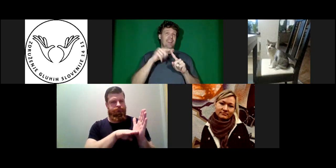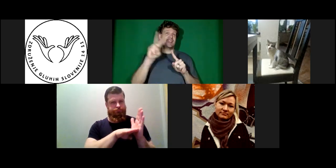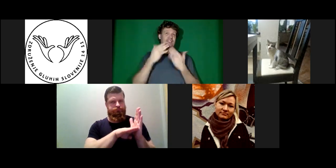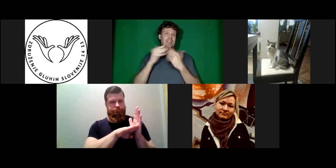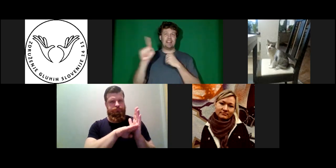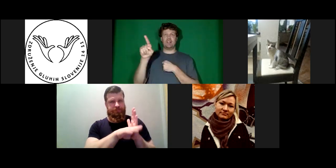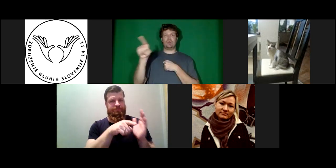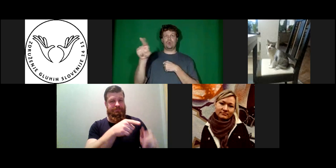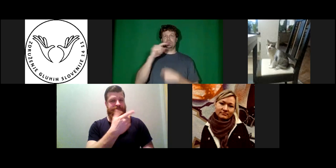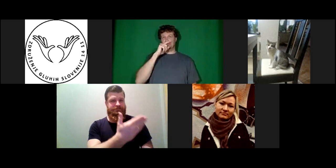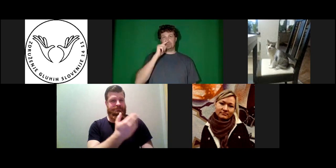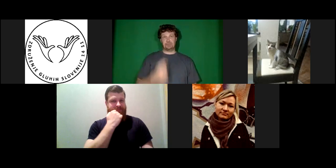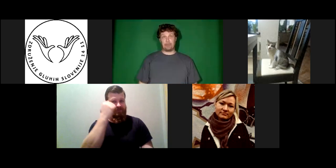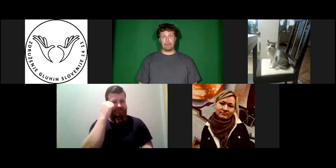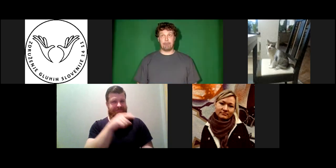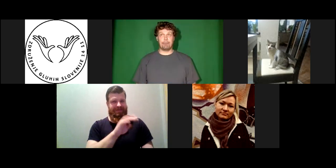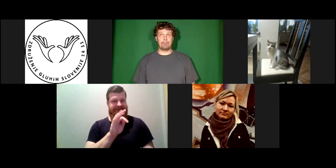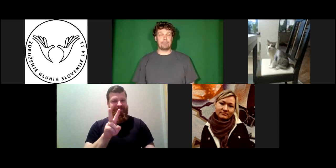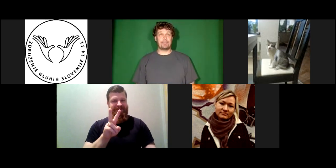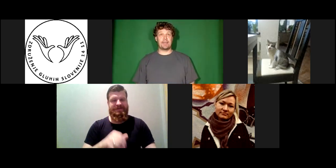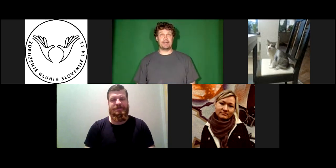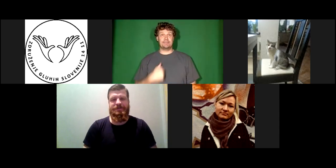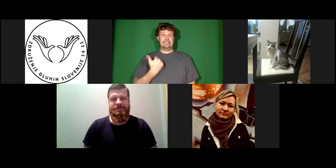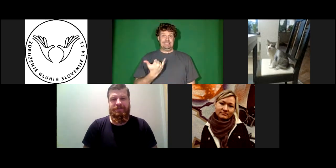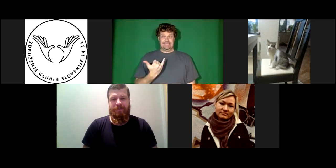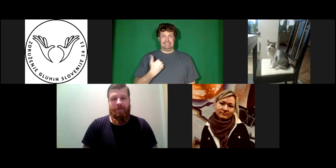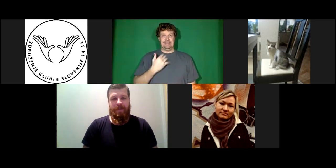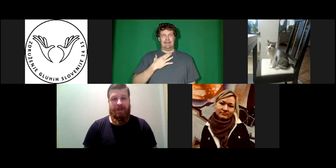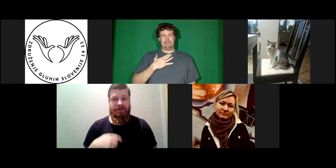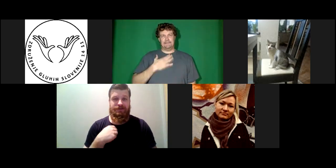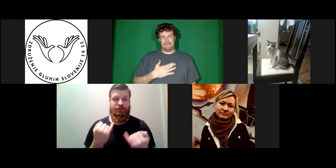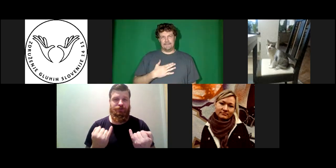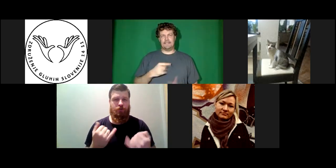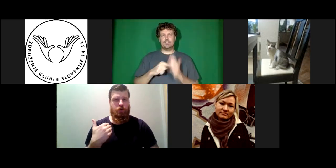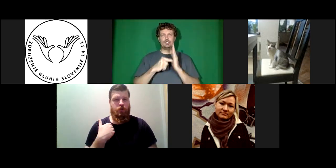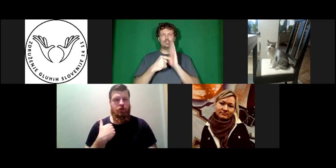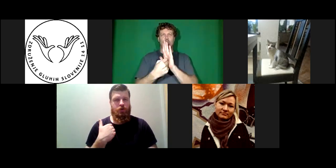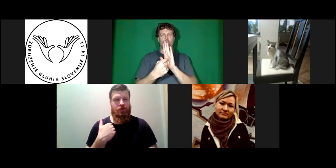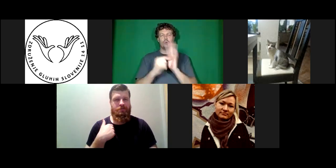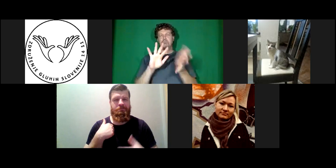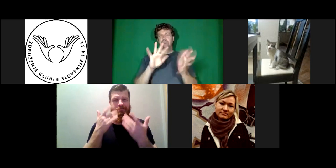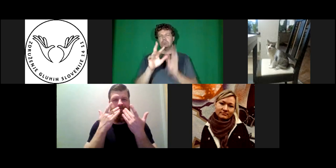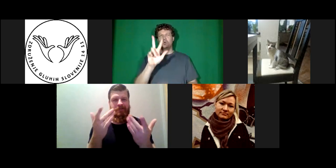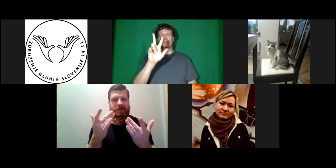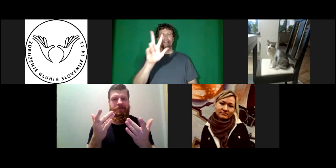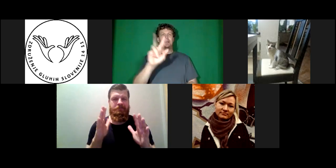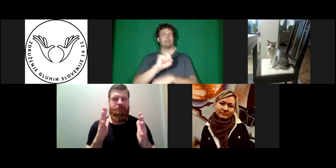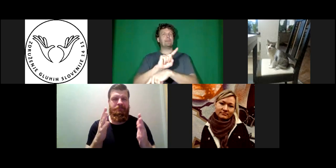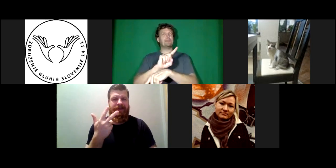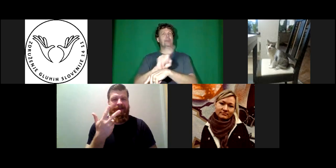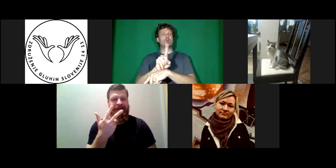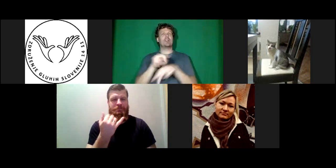And in Slovenia, I think, thanks to that TV exposure, the deaf community and the hearing community have